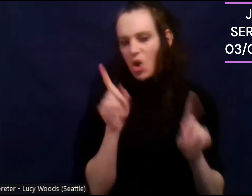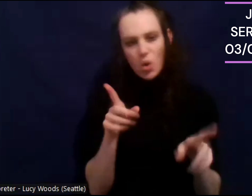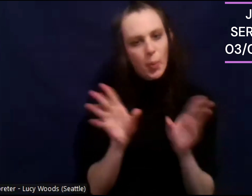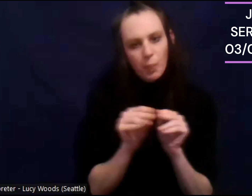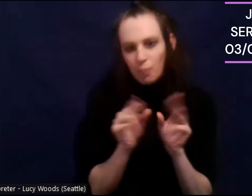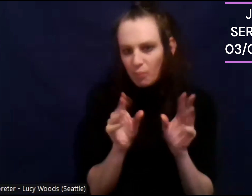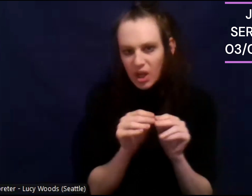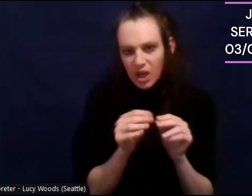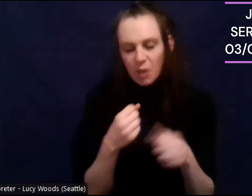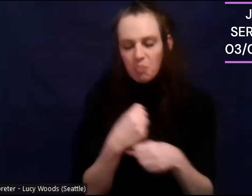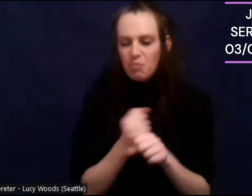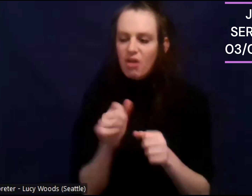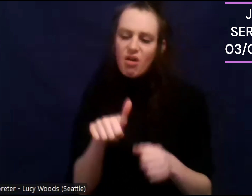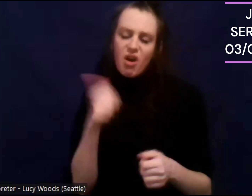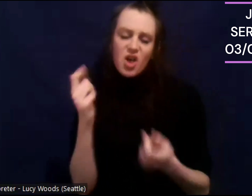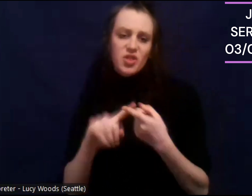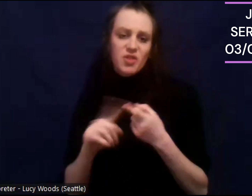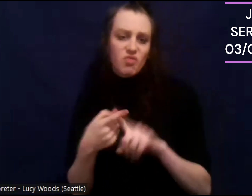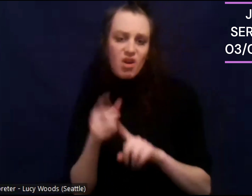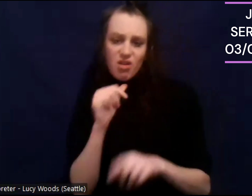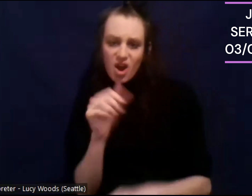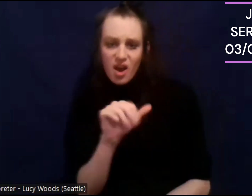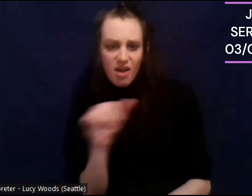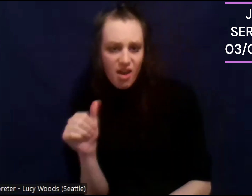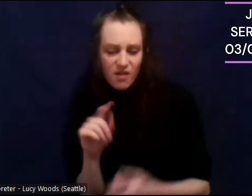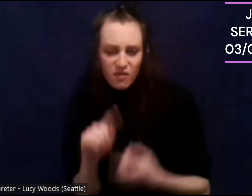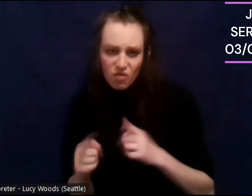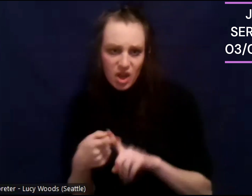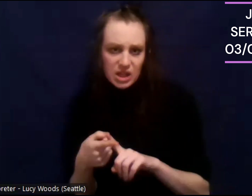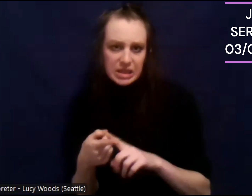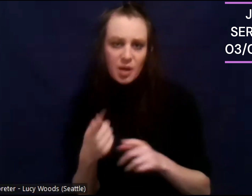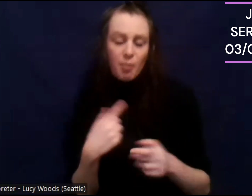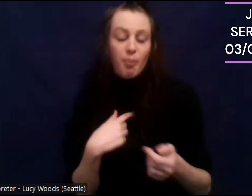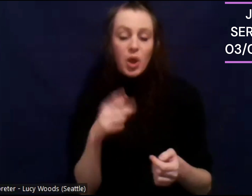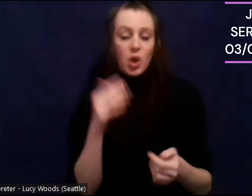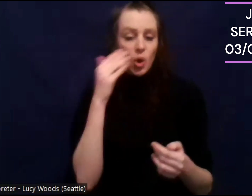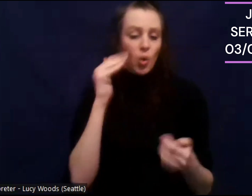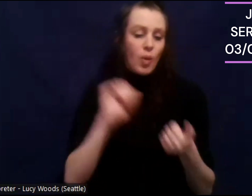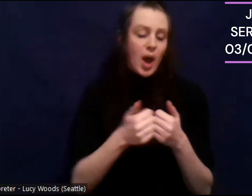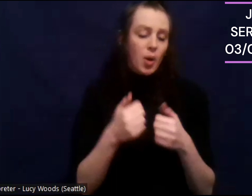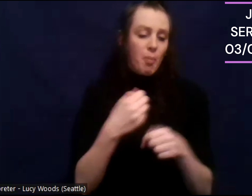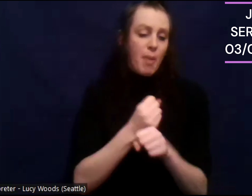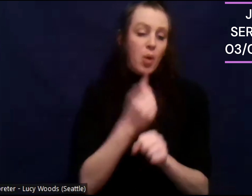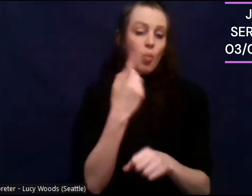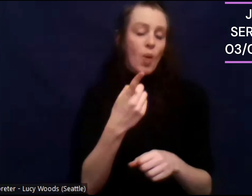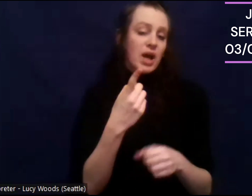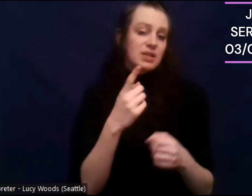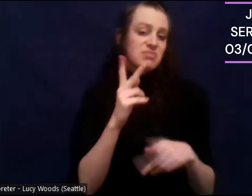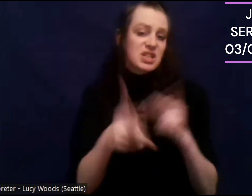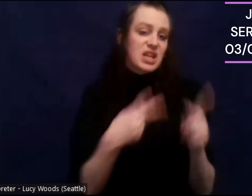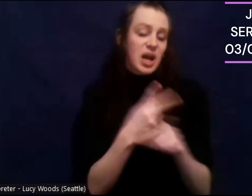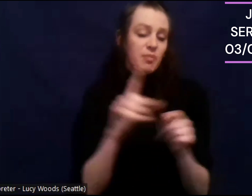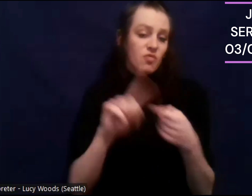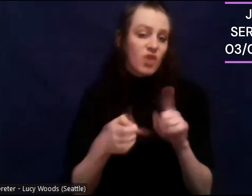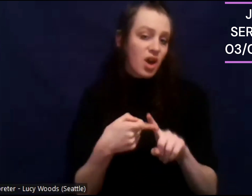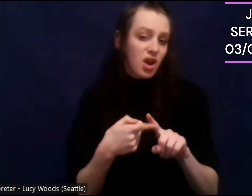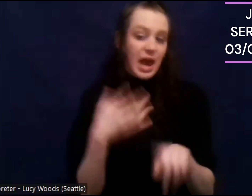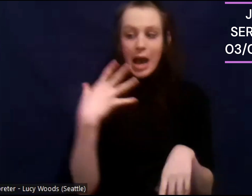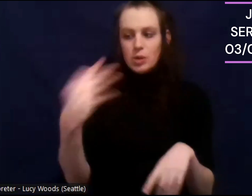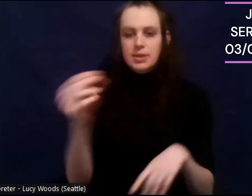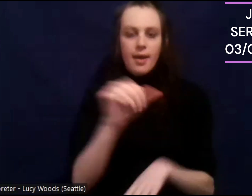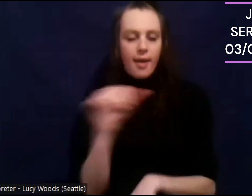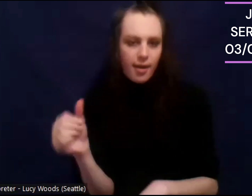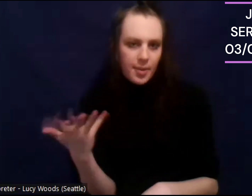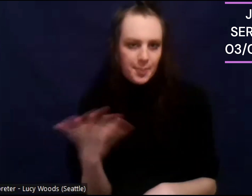of Alcoholics Anonymous. And I really only know how to make one type of friend outside of the rooms of Alcoholics Anonymous. And I